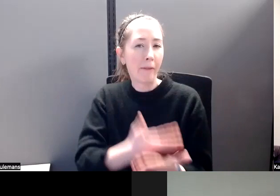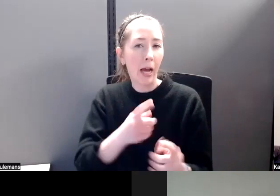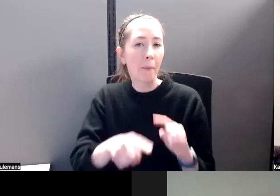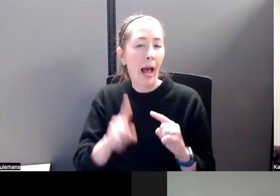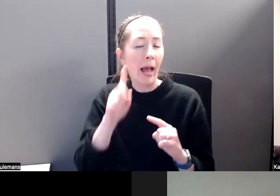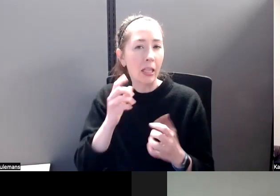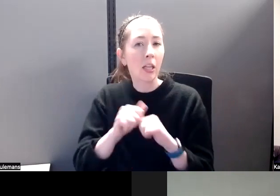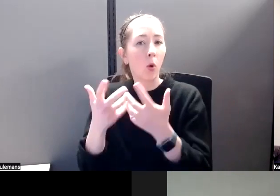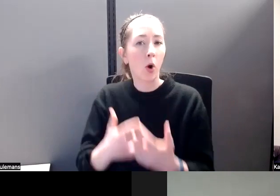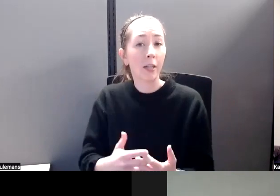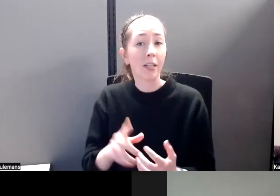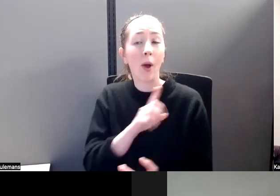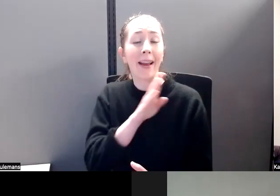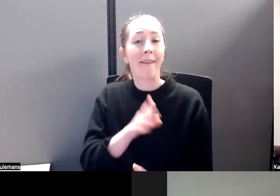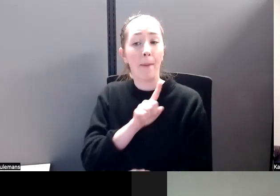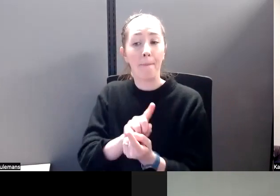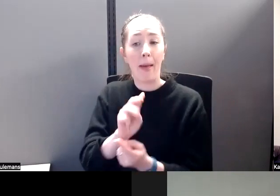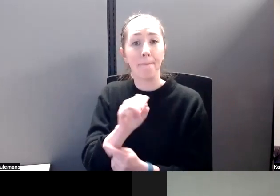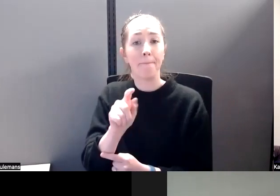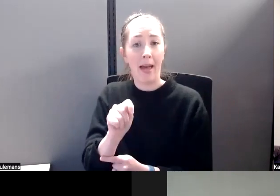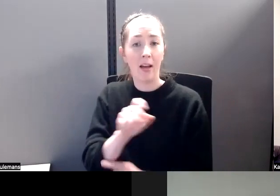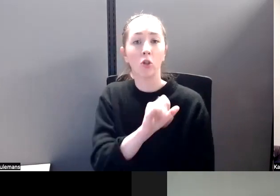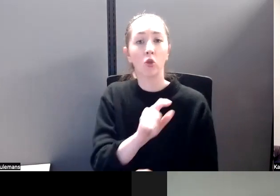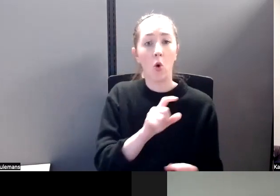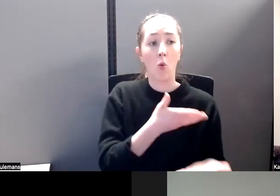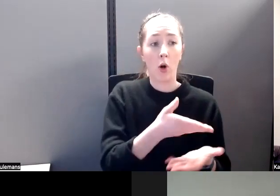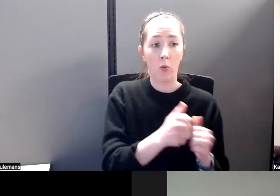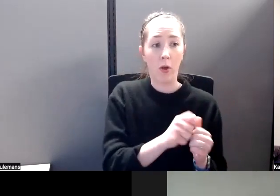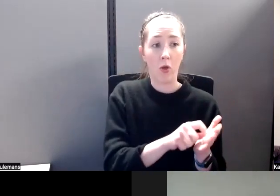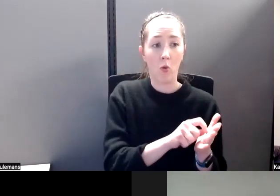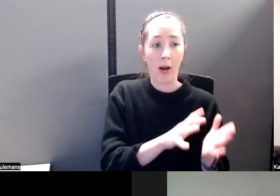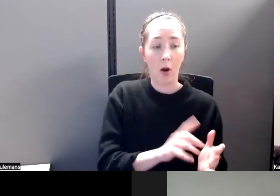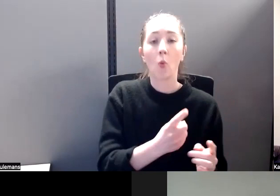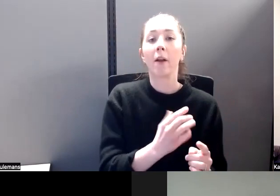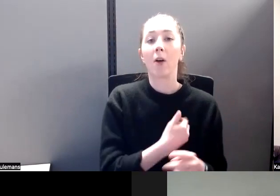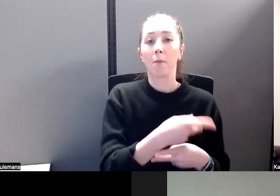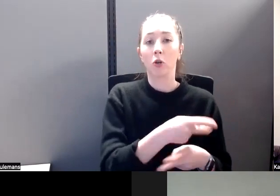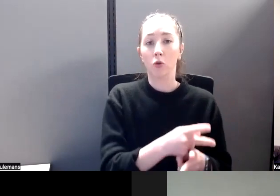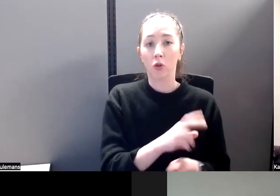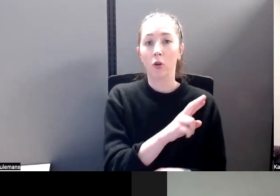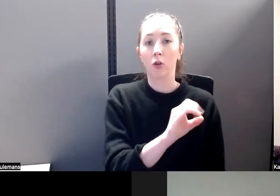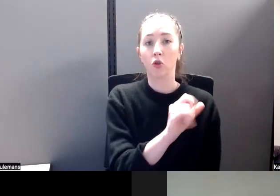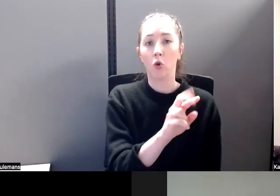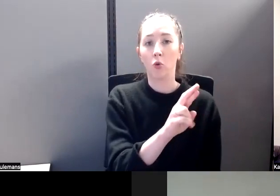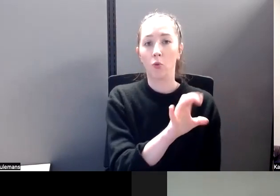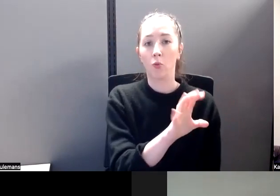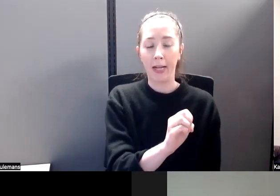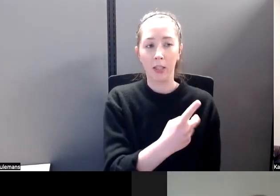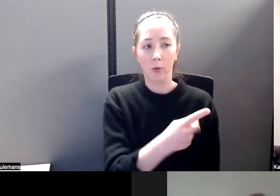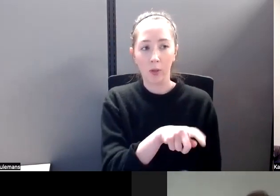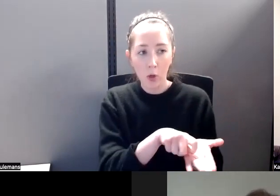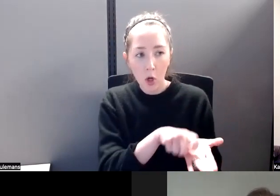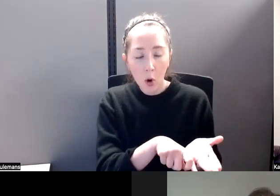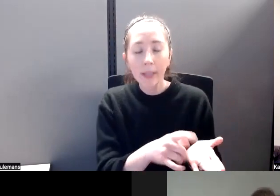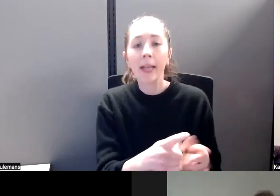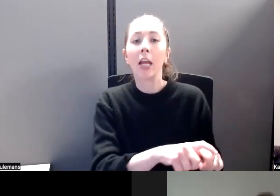got to meet Matt and work directly with him. Joel worked with the writer, one of our producers, Joel Rice. We would give notes, and Joel did call